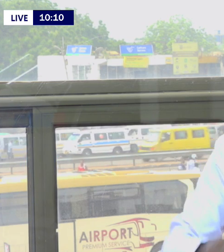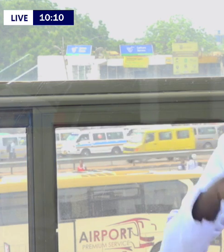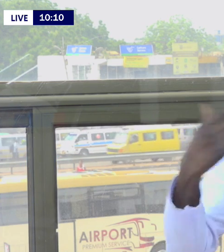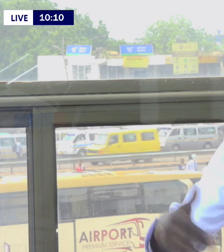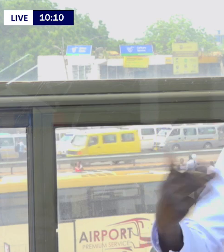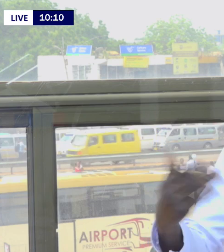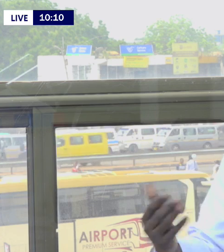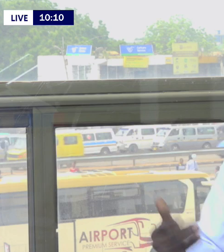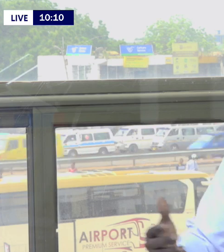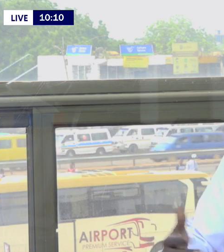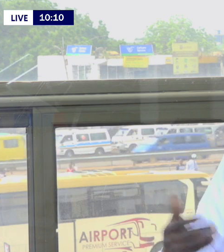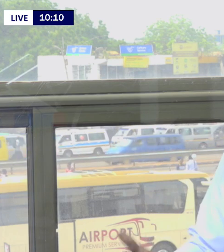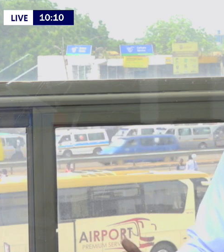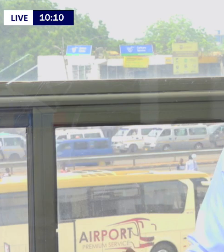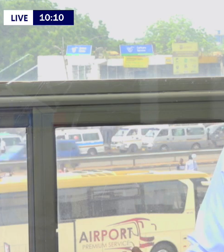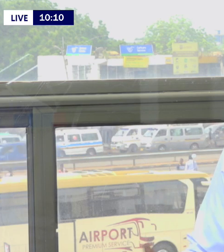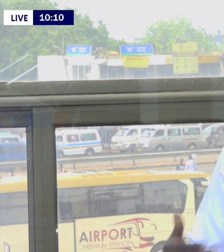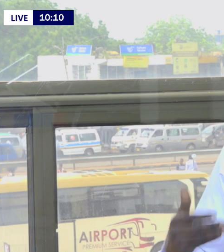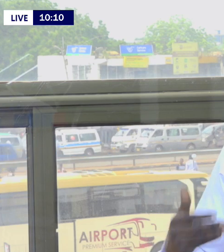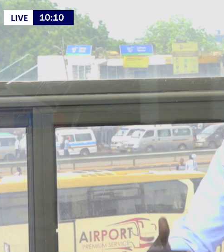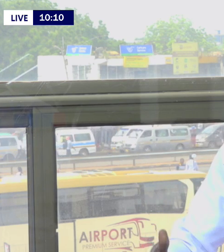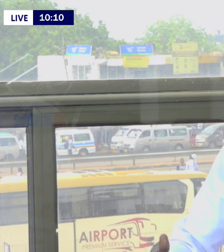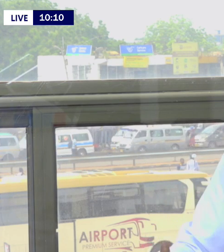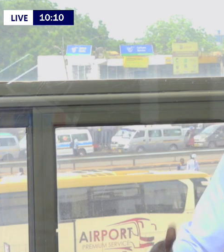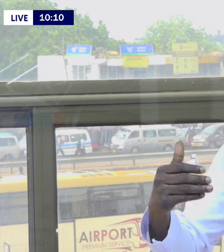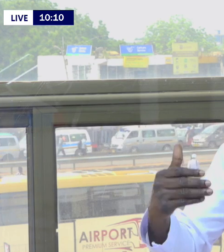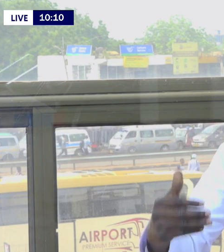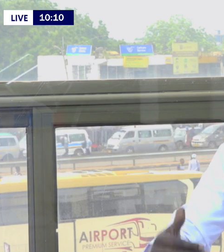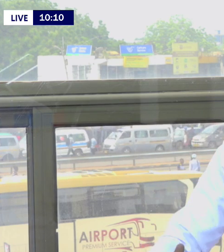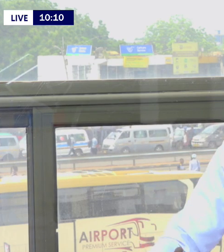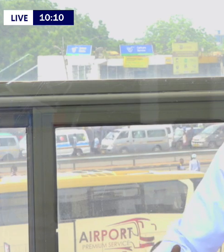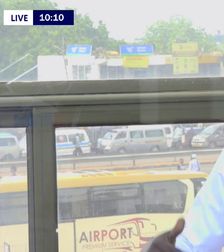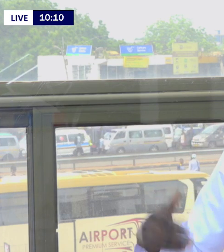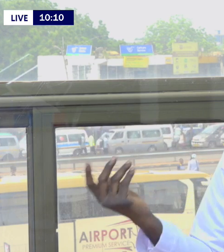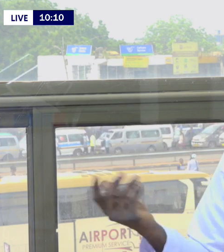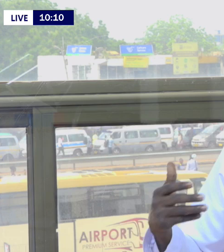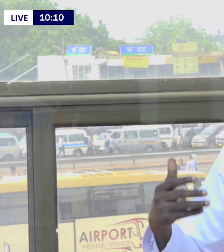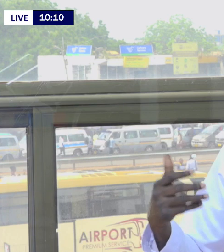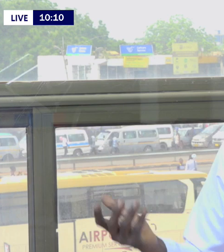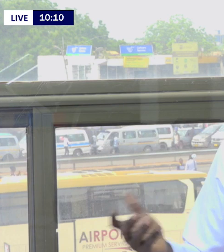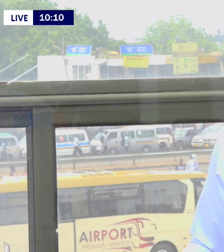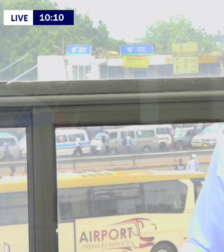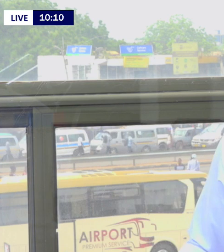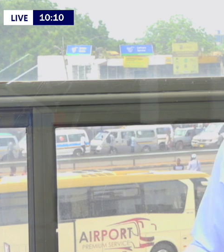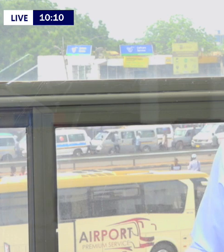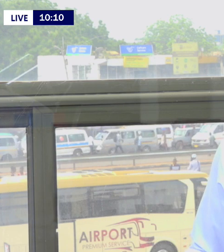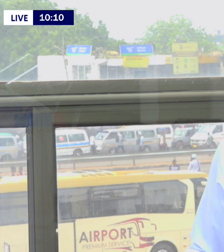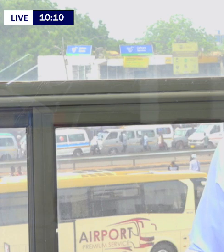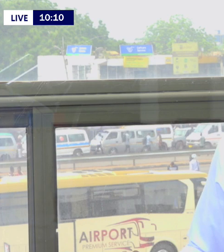no. A summer ne starting ona yari ene ko. Se se asha si a time amu expecti se u by March diye ne ko March